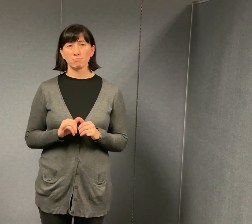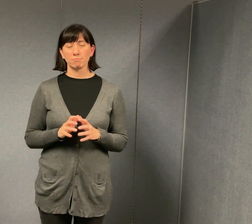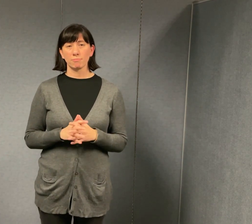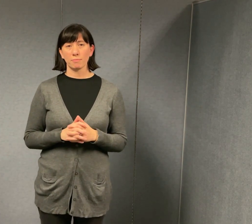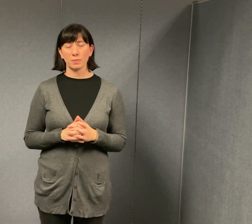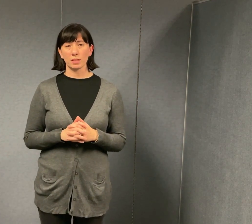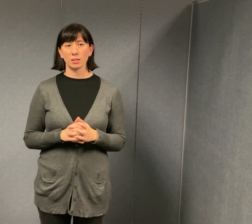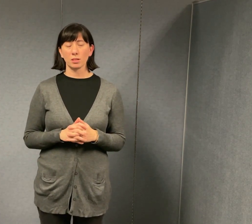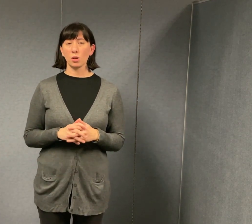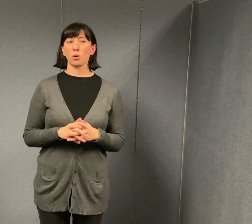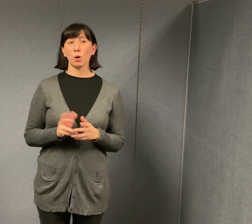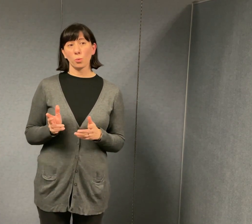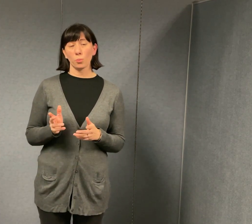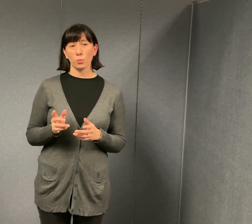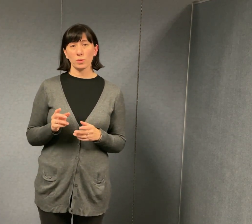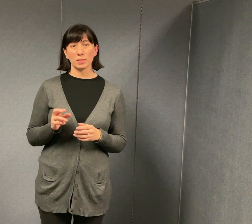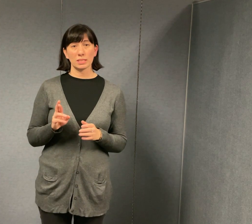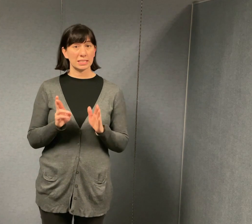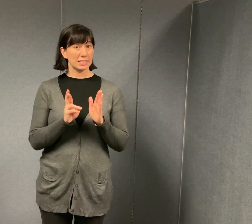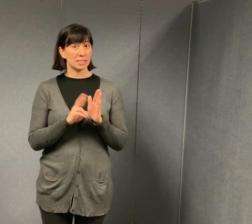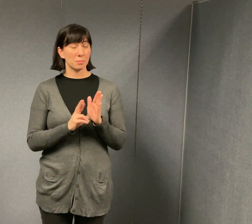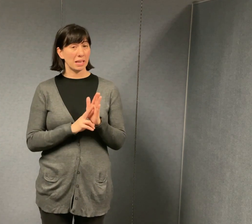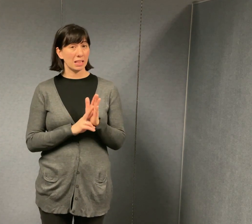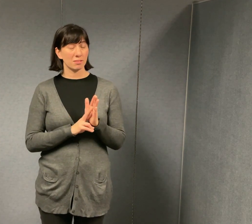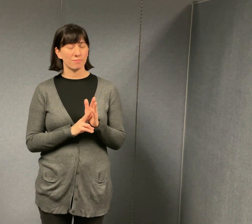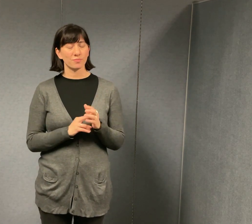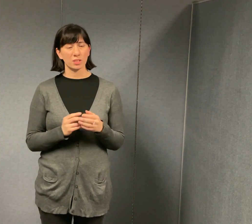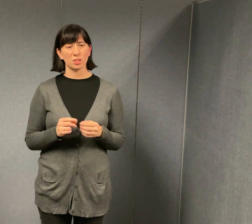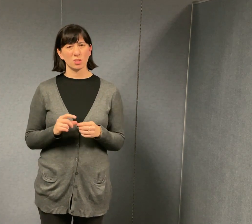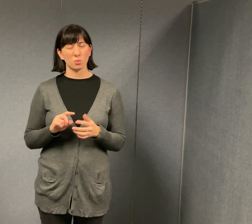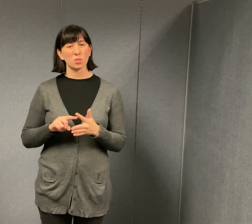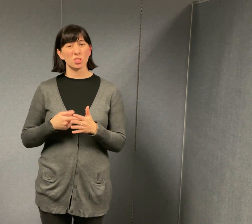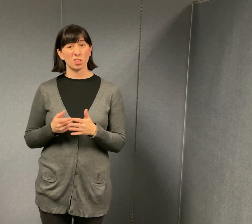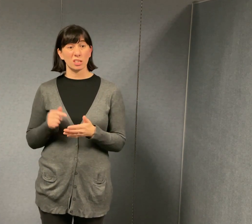Oops, there's the bell. We'll just have to pick up where we left off tomorrow.